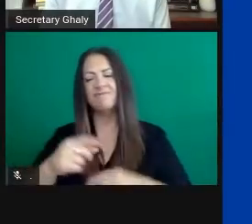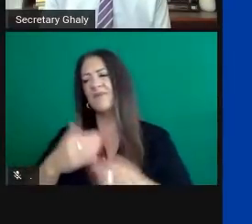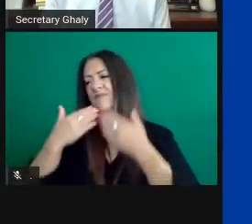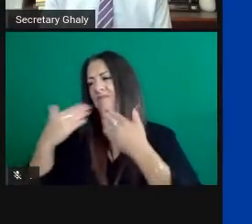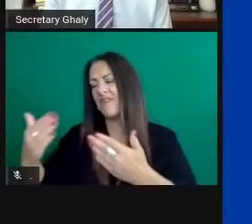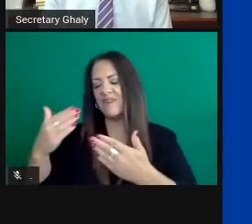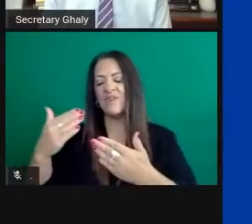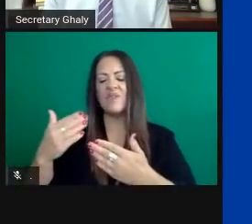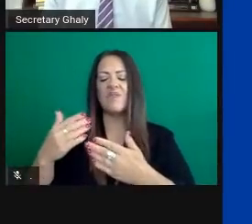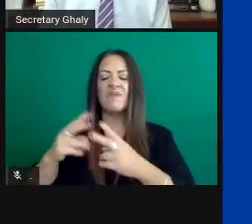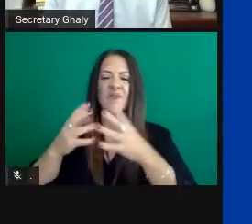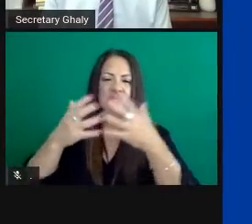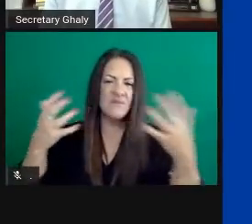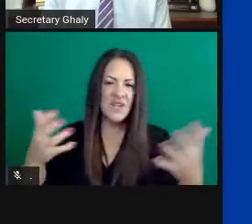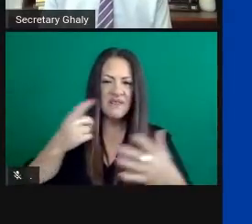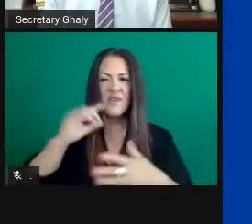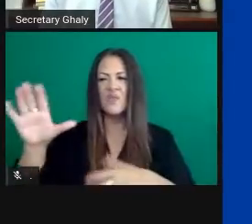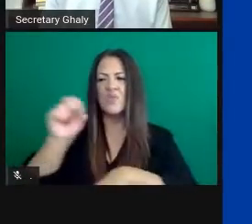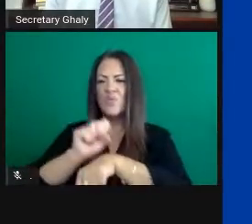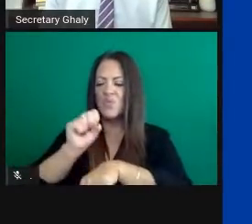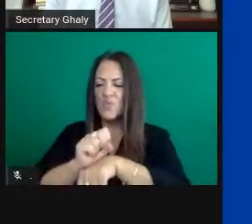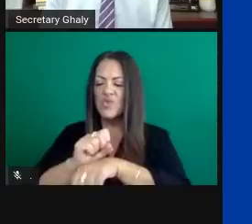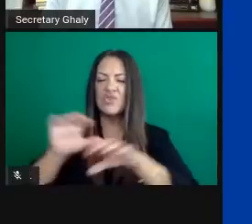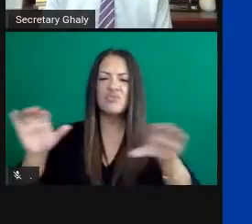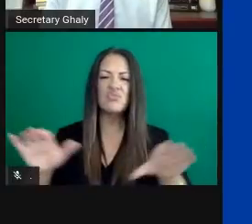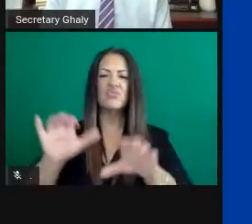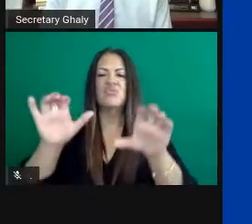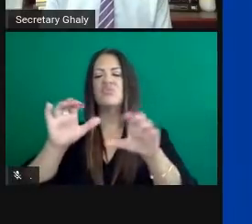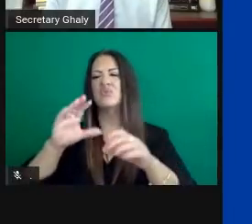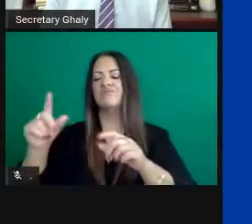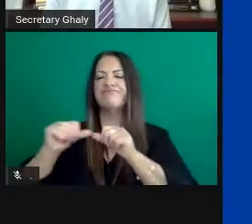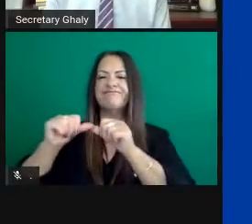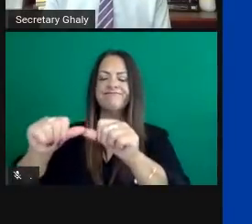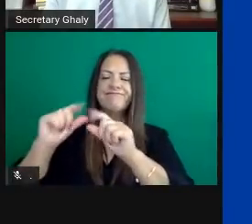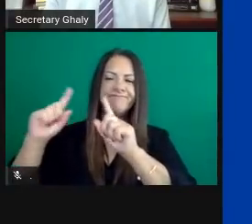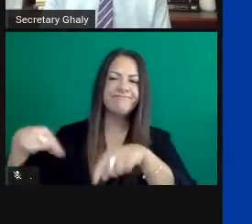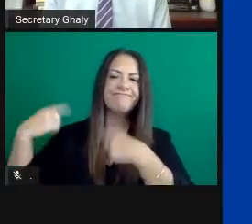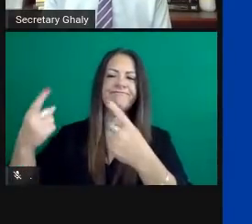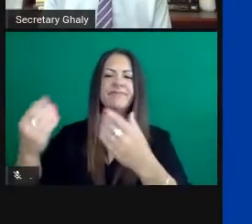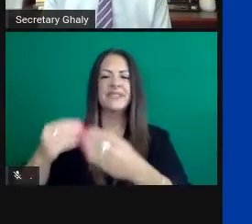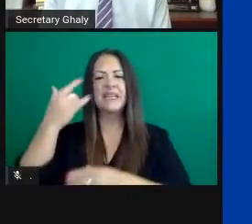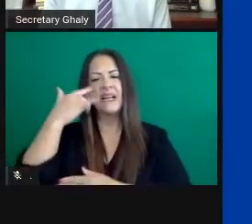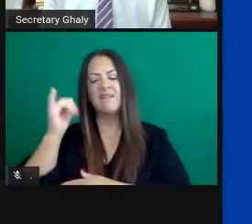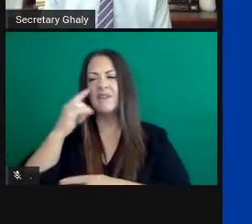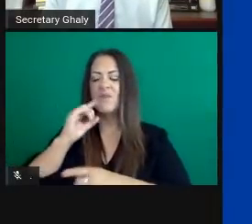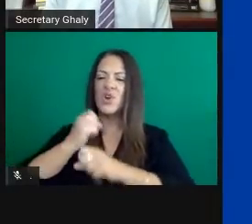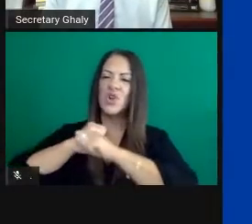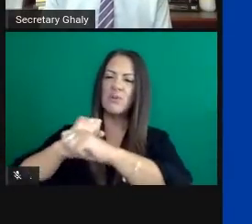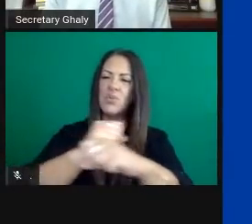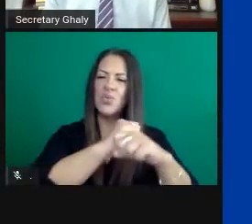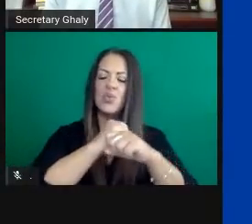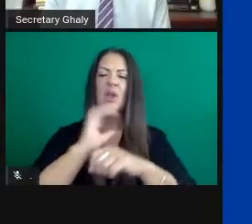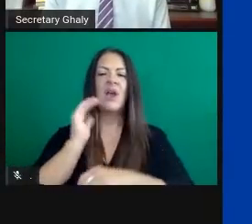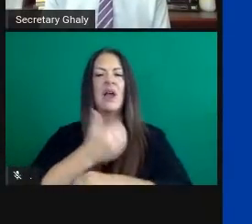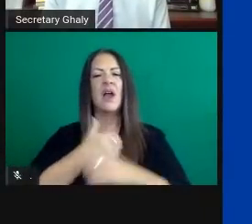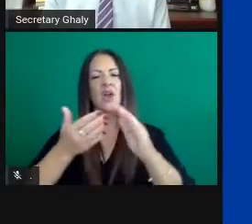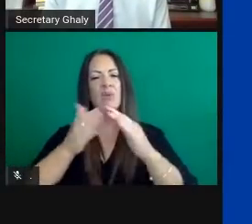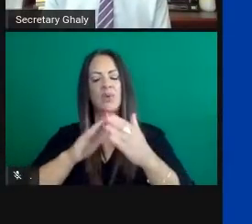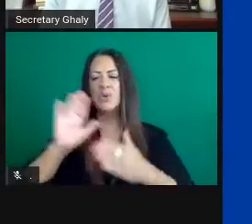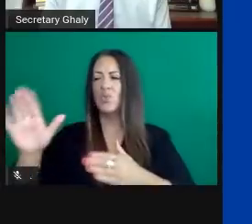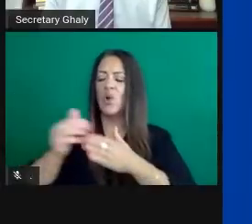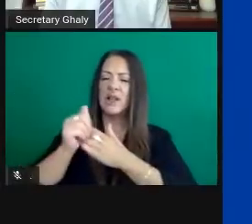Dr. Chavez, for your work here today and just your ongoing work in California to protect communities and especially your